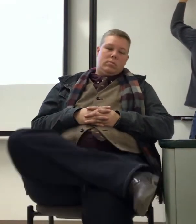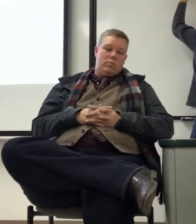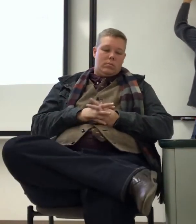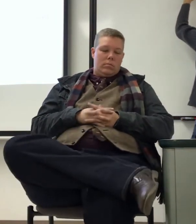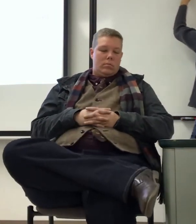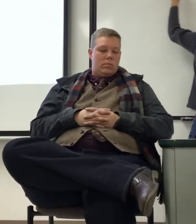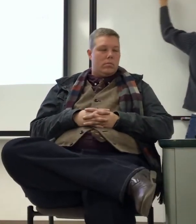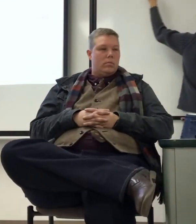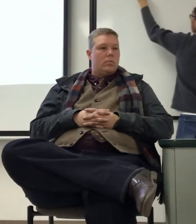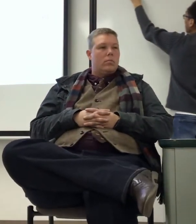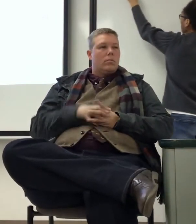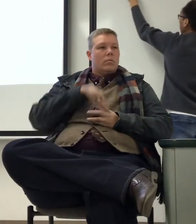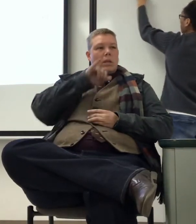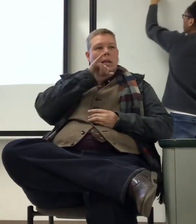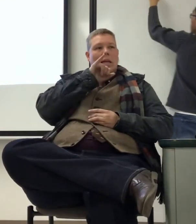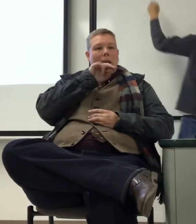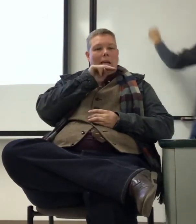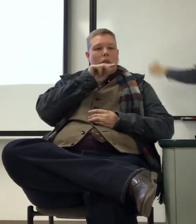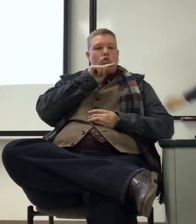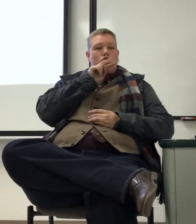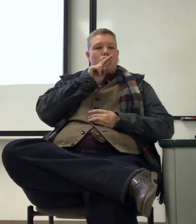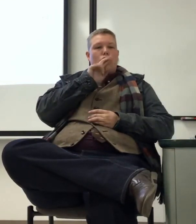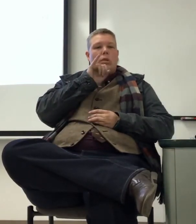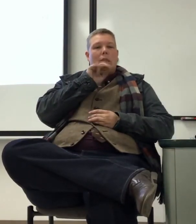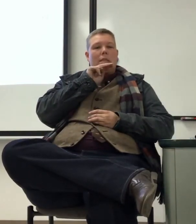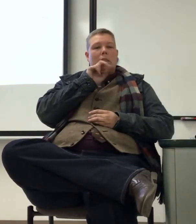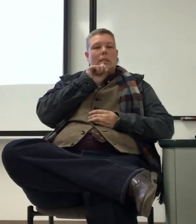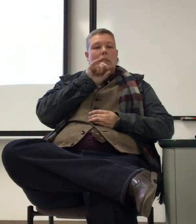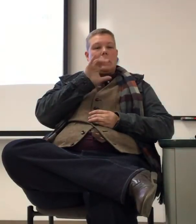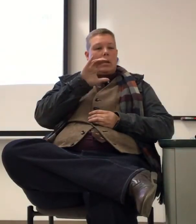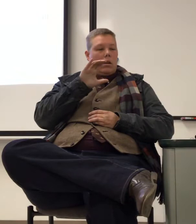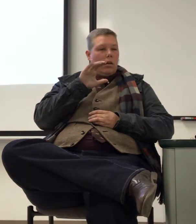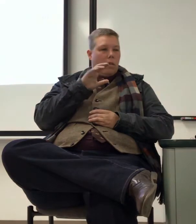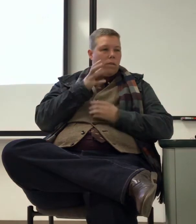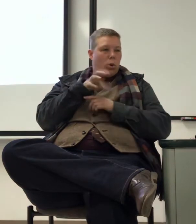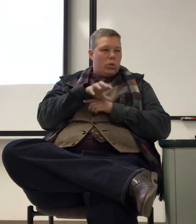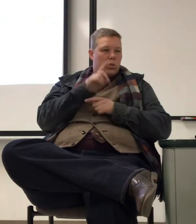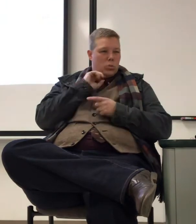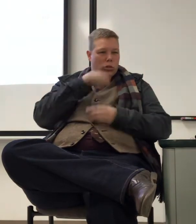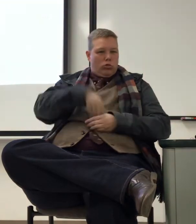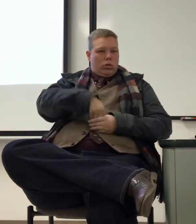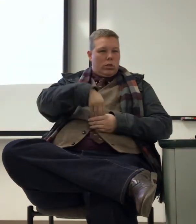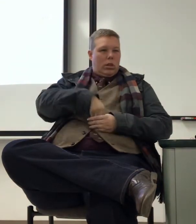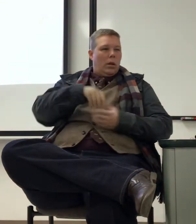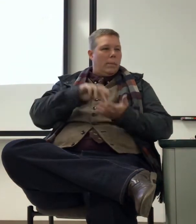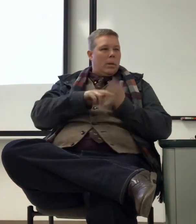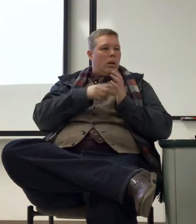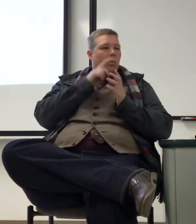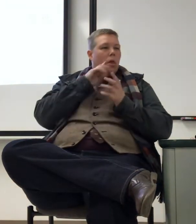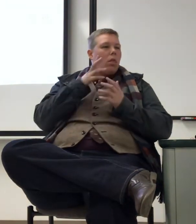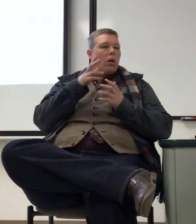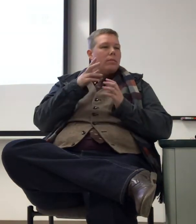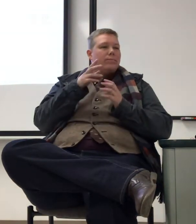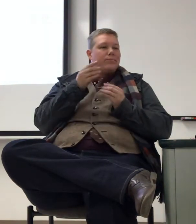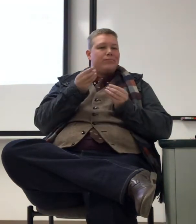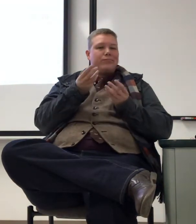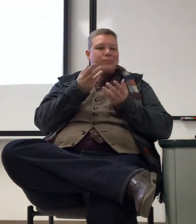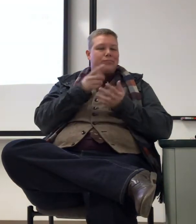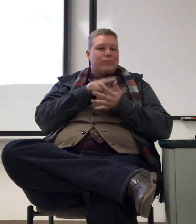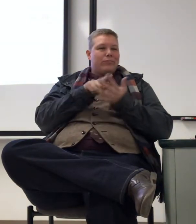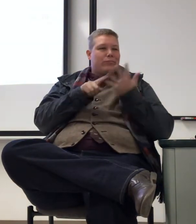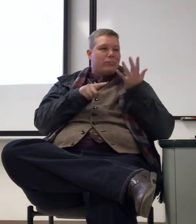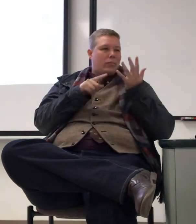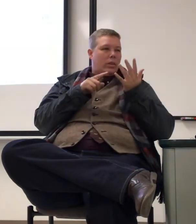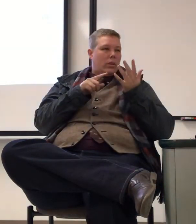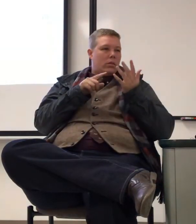forces. There's that word again. Intrinsic just means what are the properties of this thing? And this is the